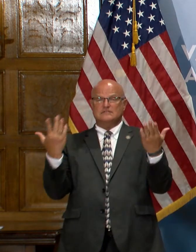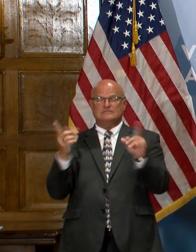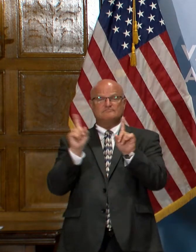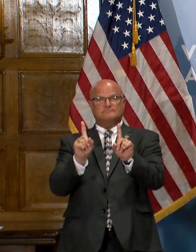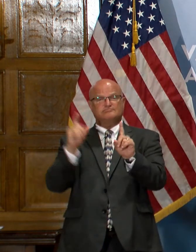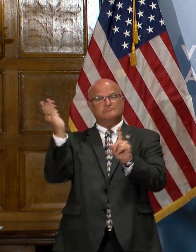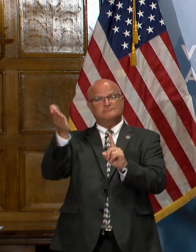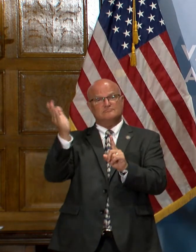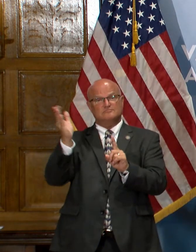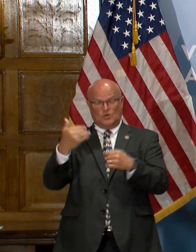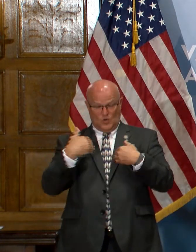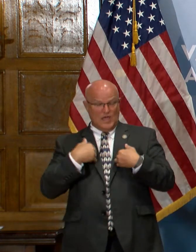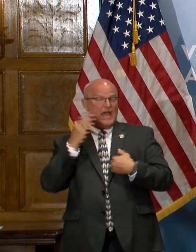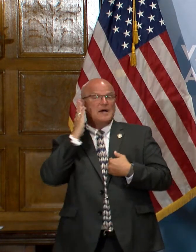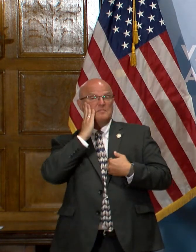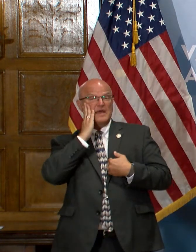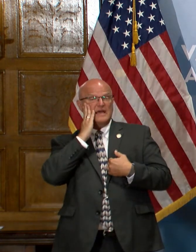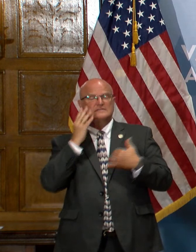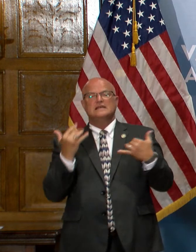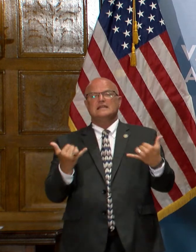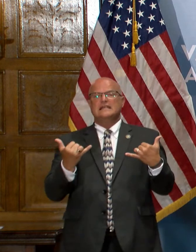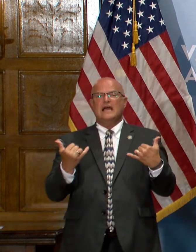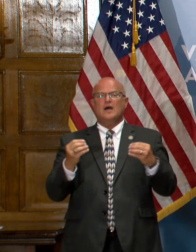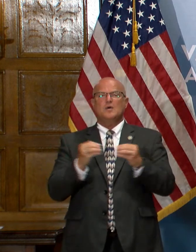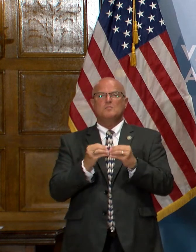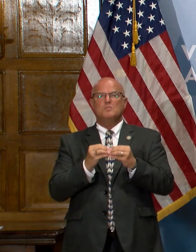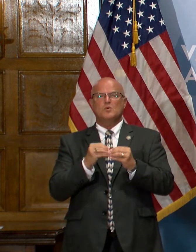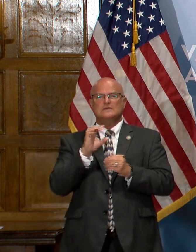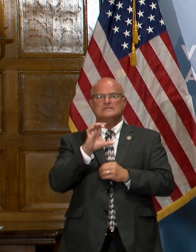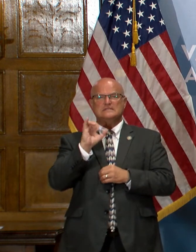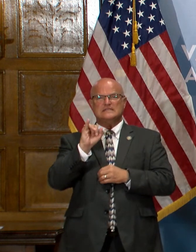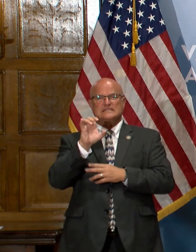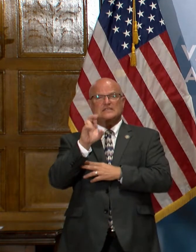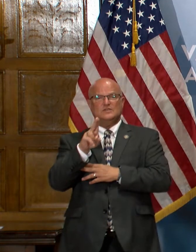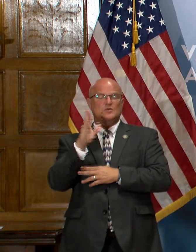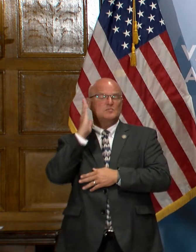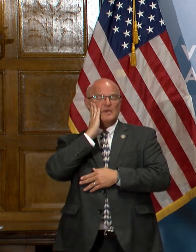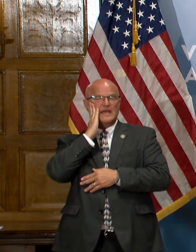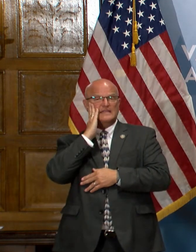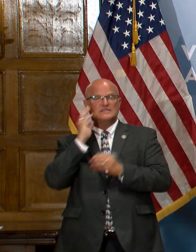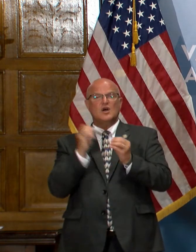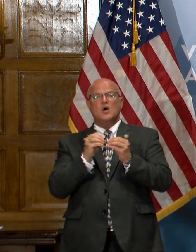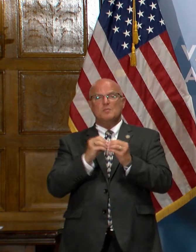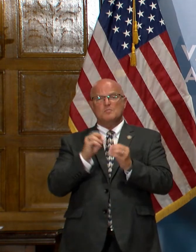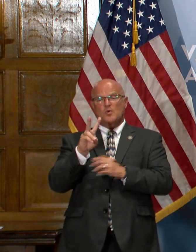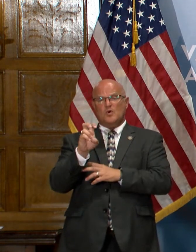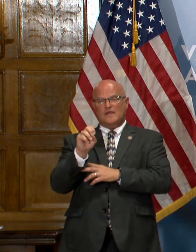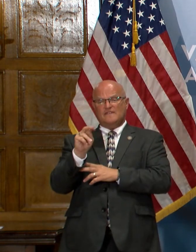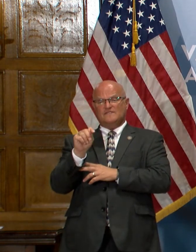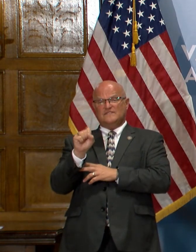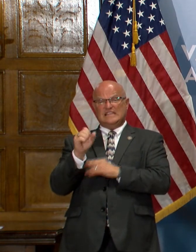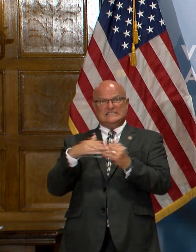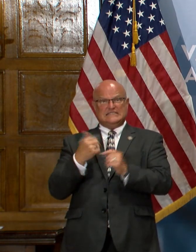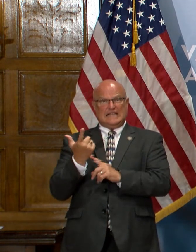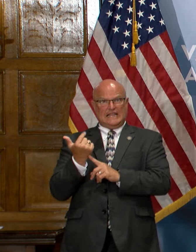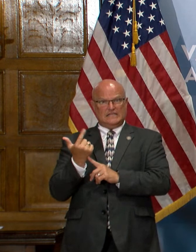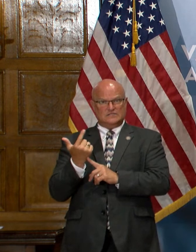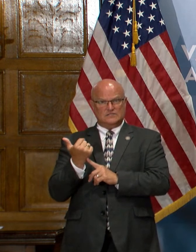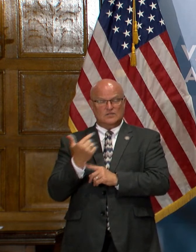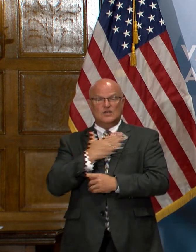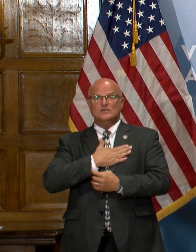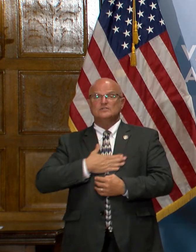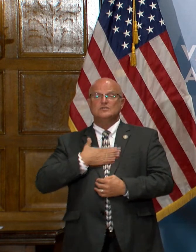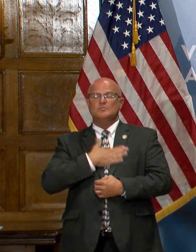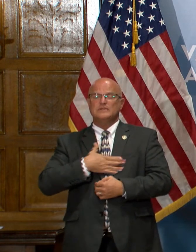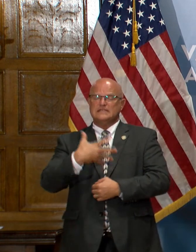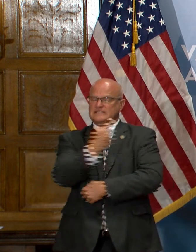had beds. Now we need more critical care beds, more ventilators than we ever needed a year ago. So please get